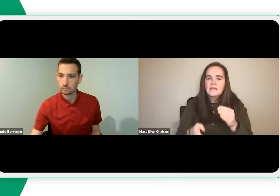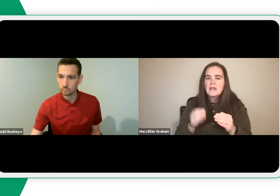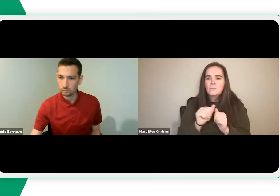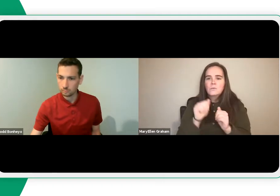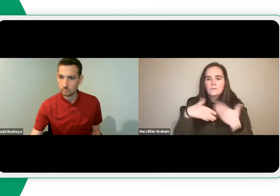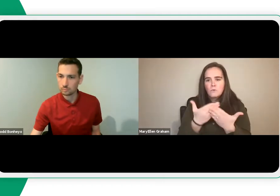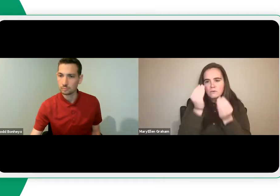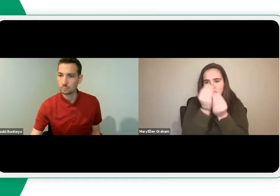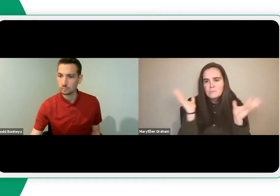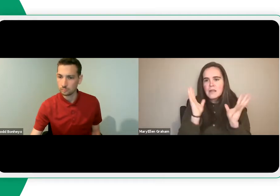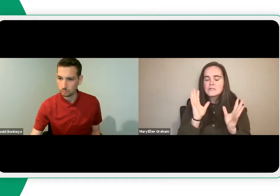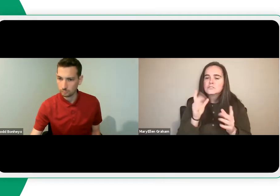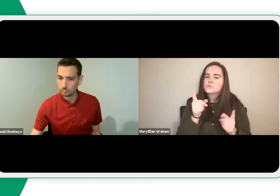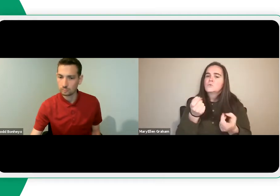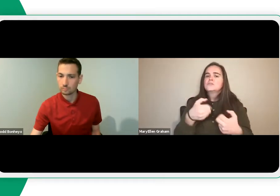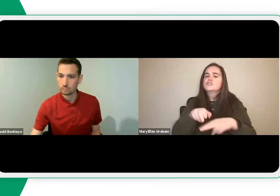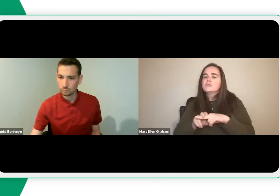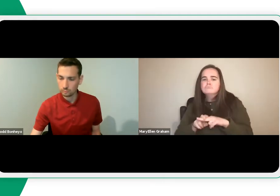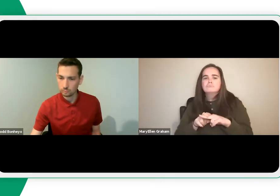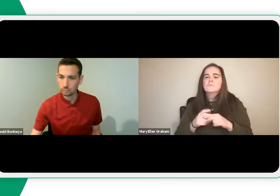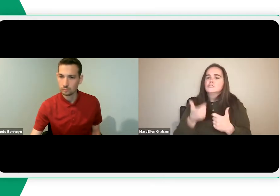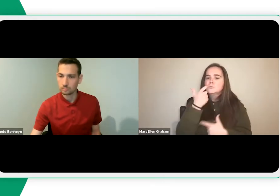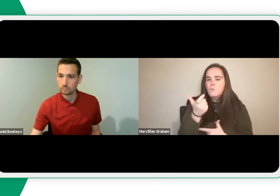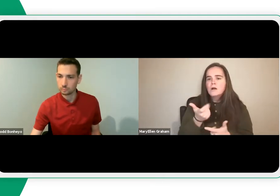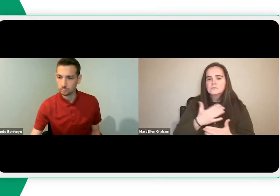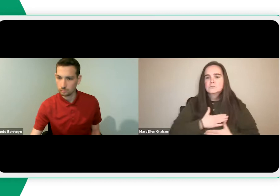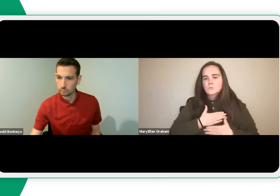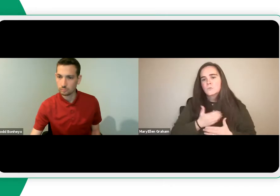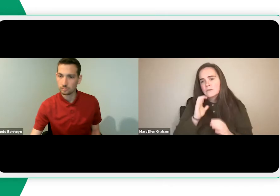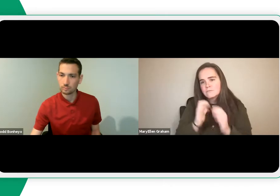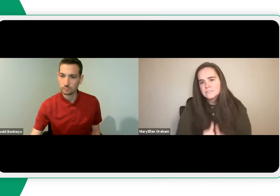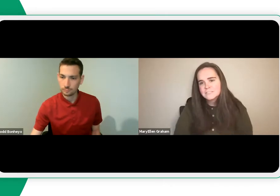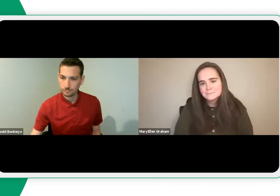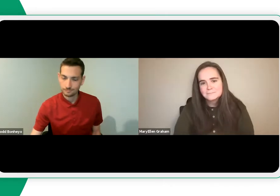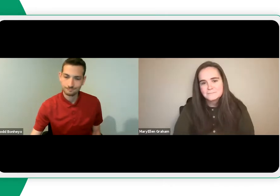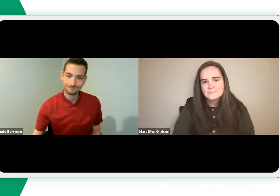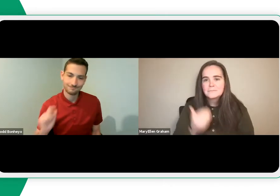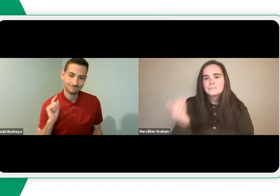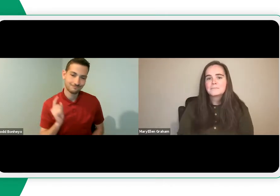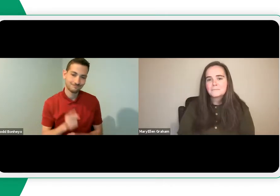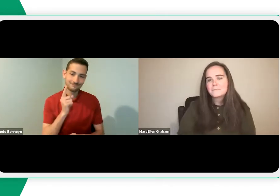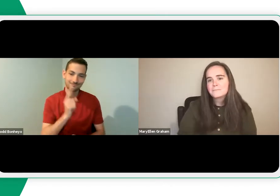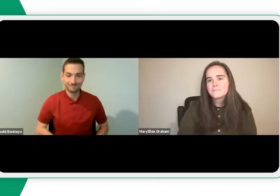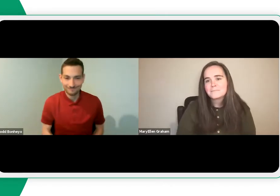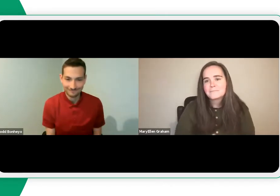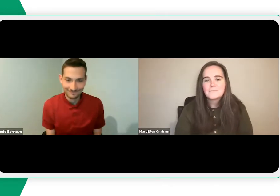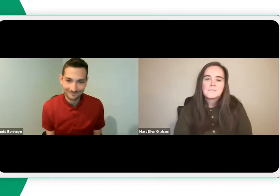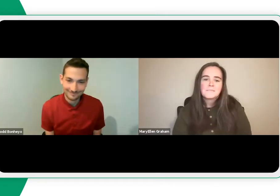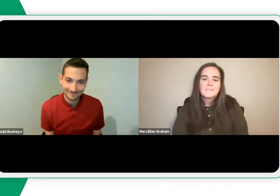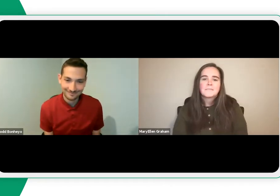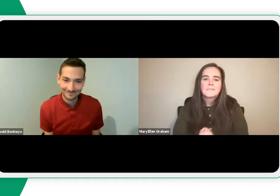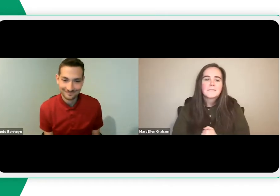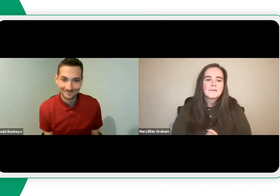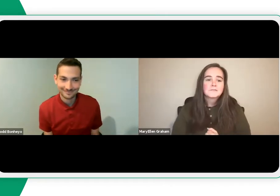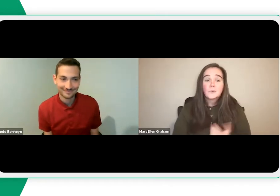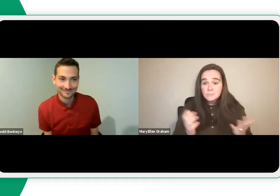Also, there's no need to take copious notes during tonight's presentation. We will be sharing the resources so that you can sit back, enjoy,